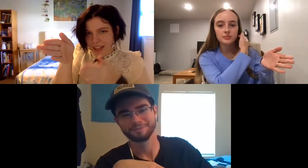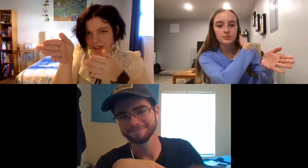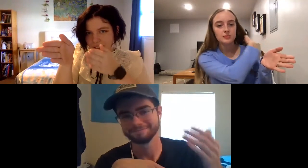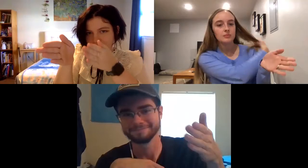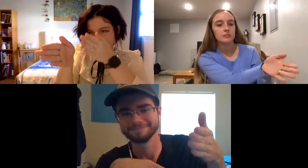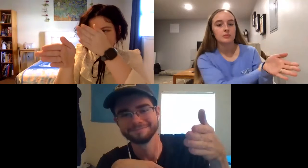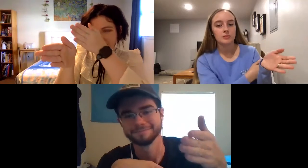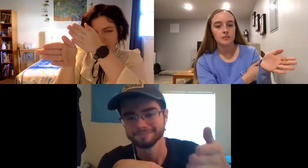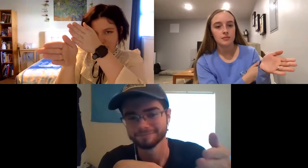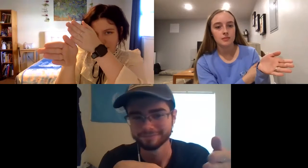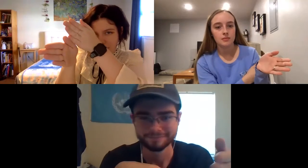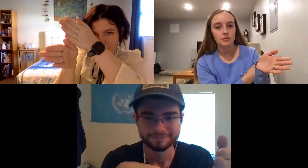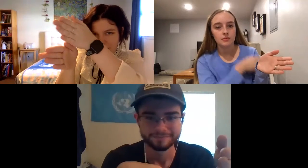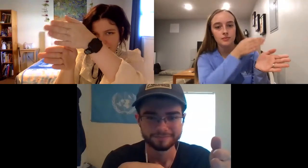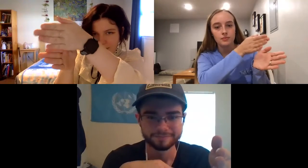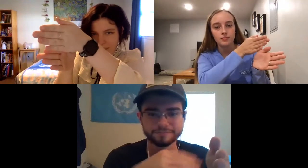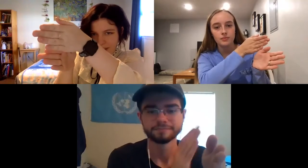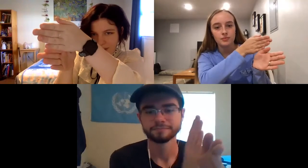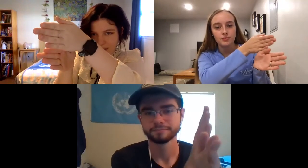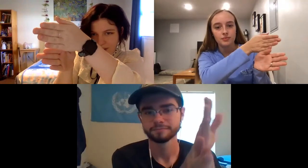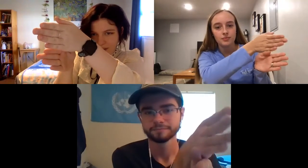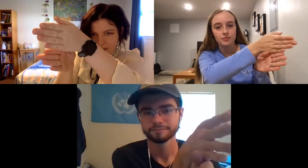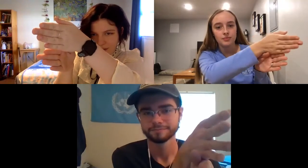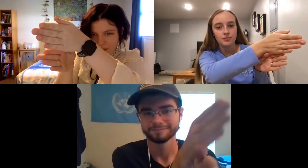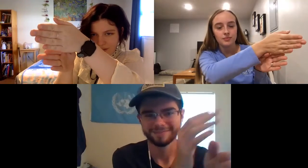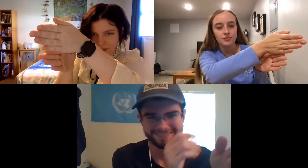And your other hand is going to go up major.